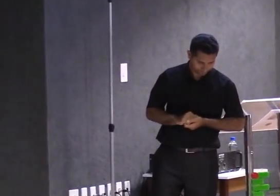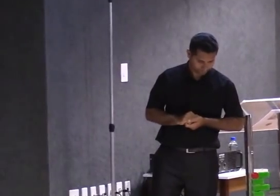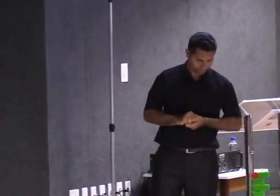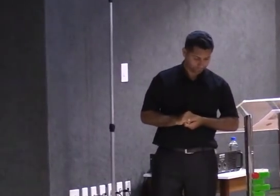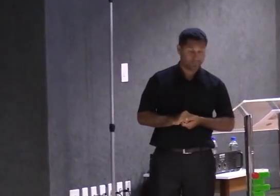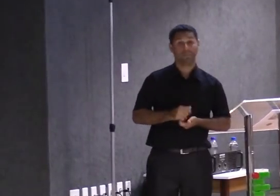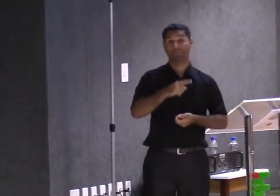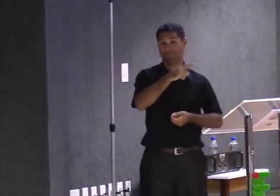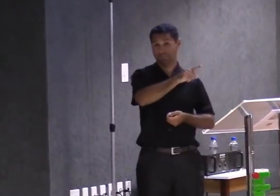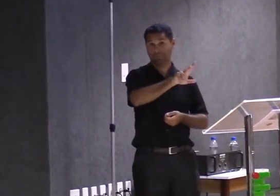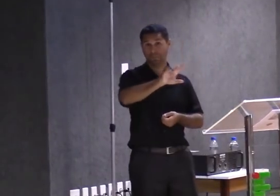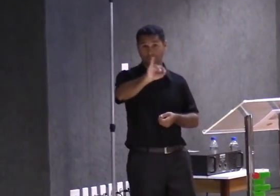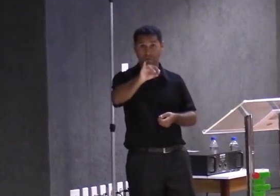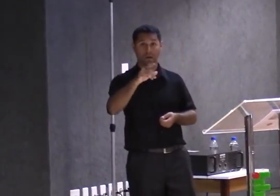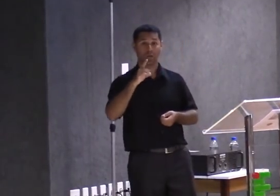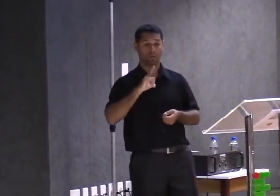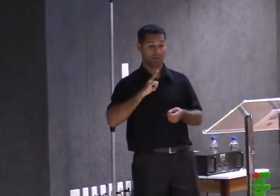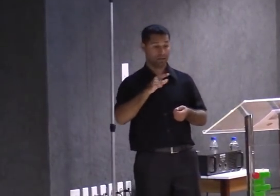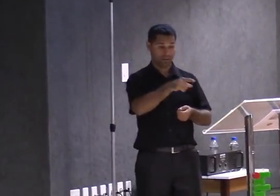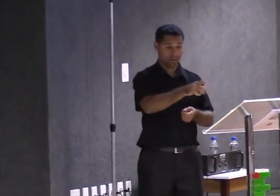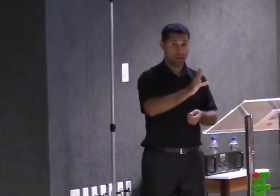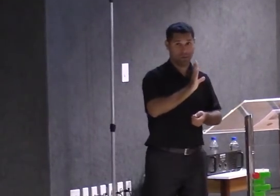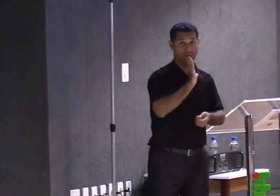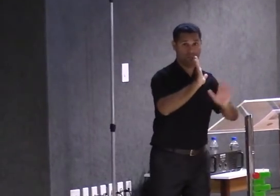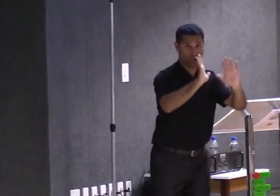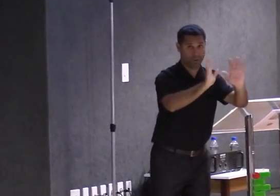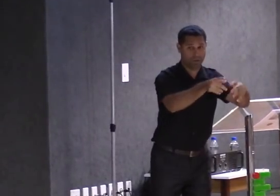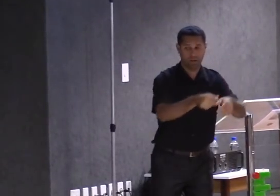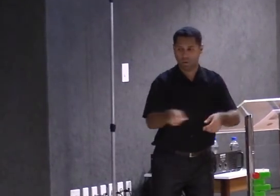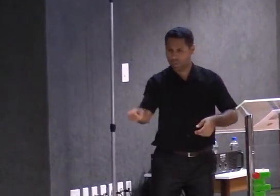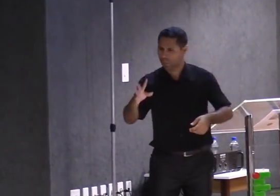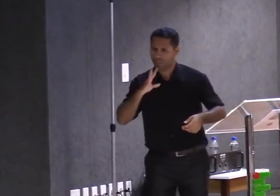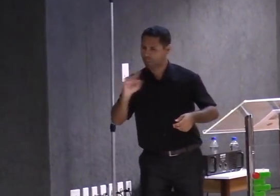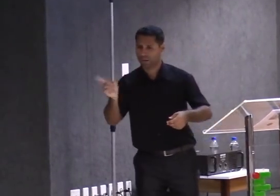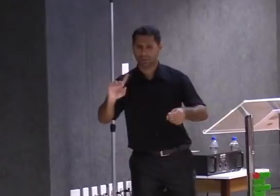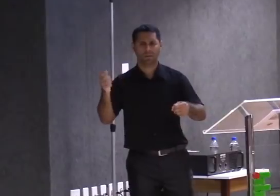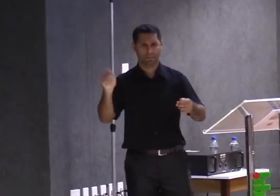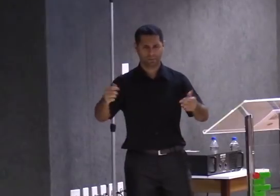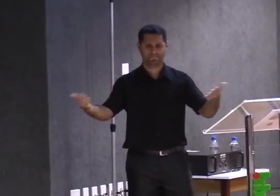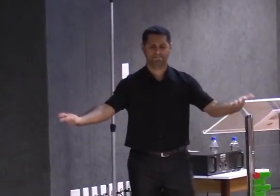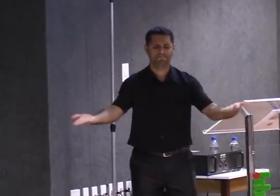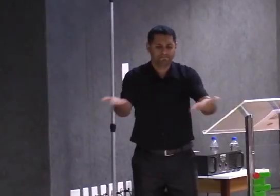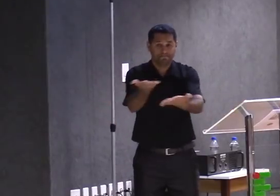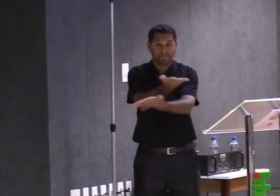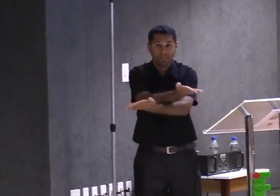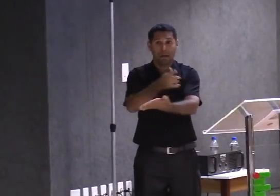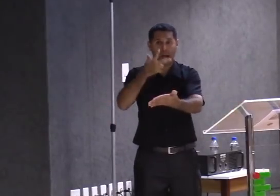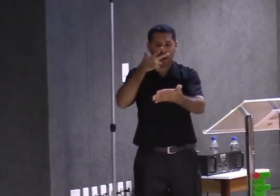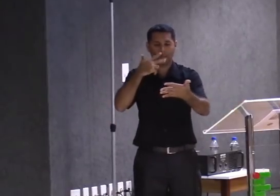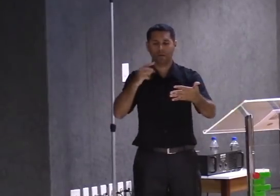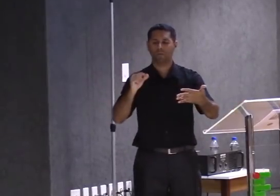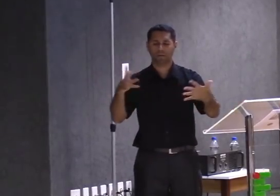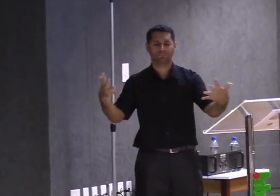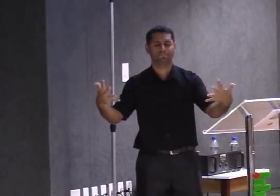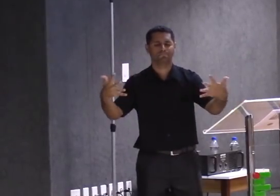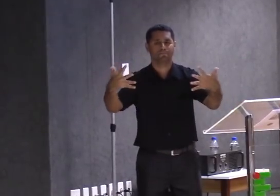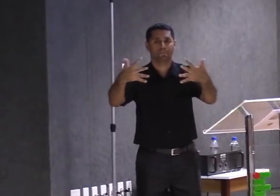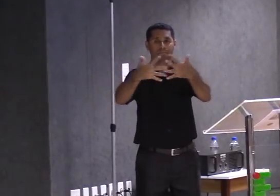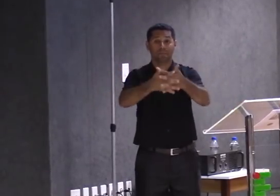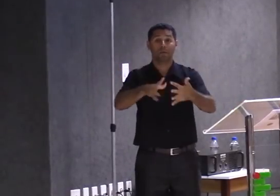E aí eles vão compartilhar entre si as suas compreensões e iniciar esse processo de construção do conhecimento